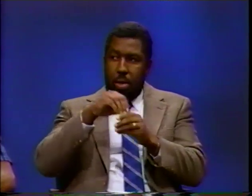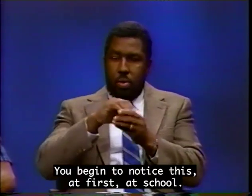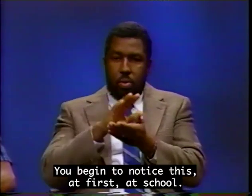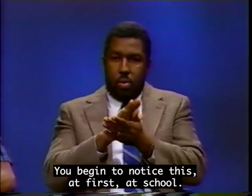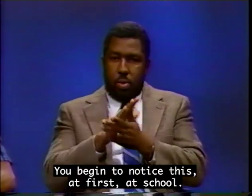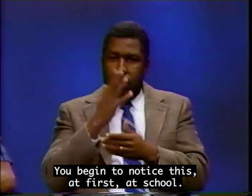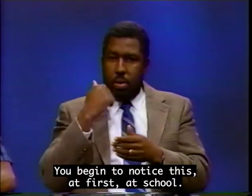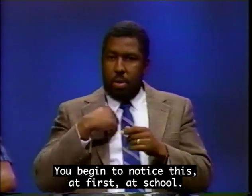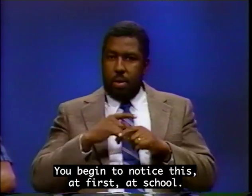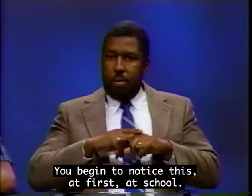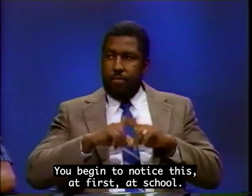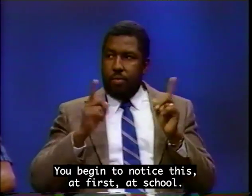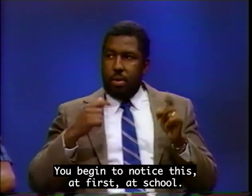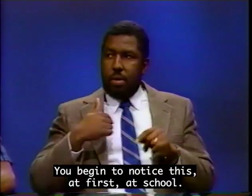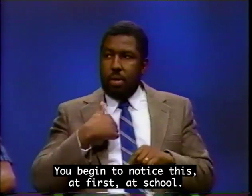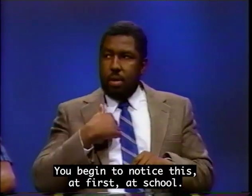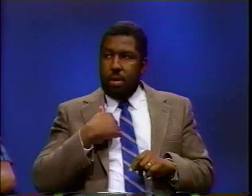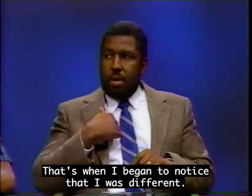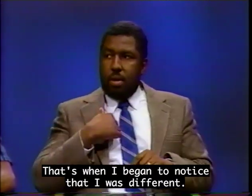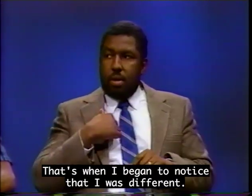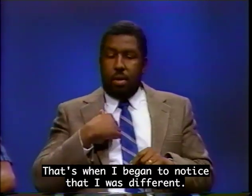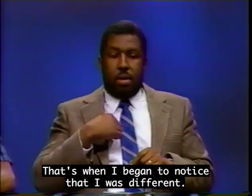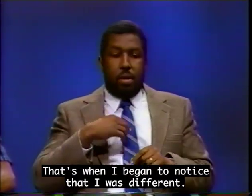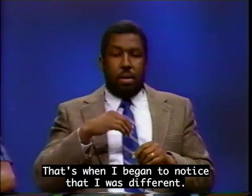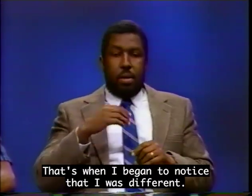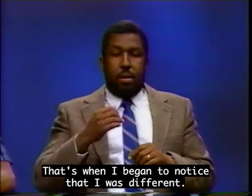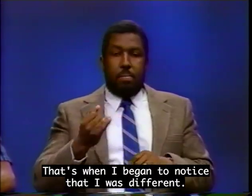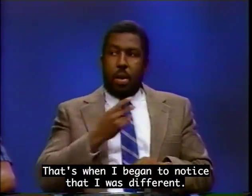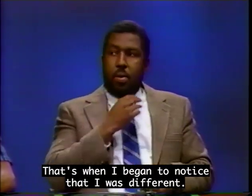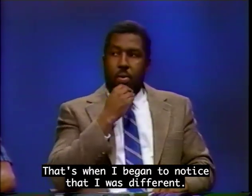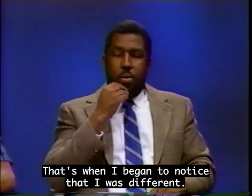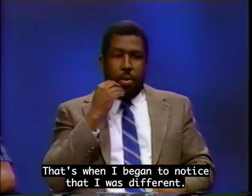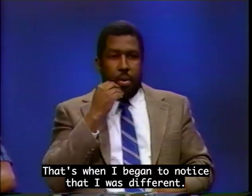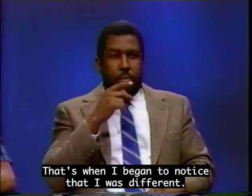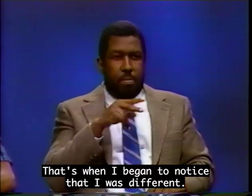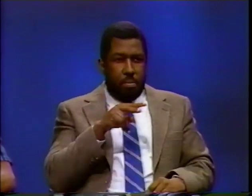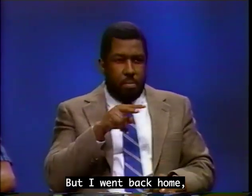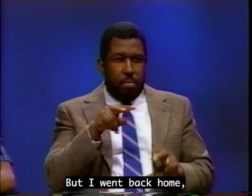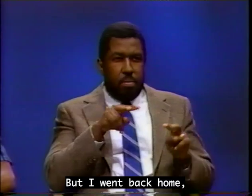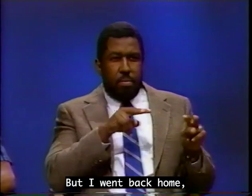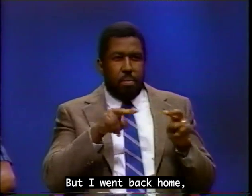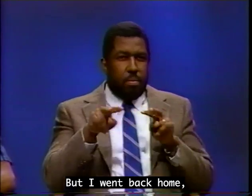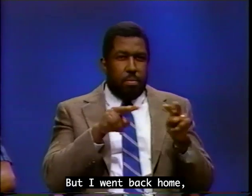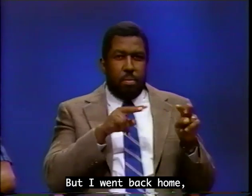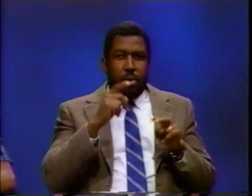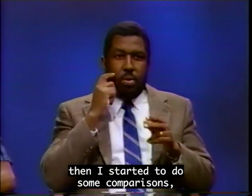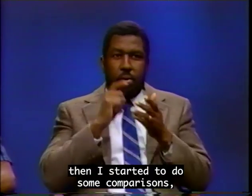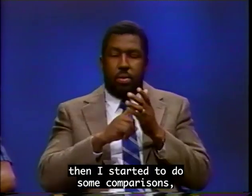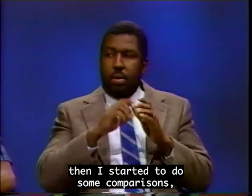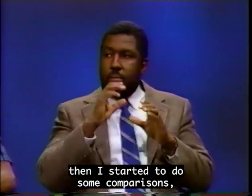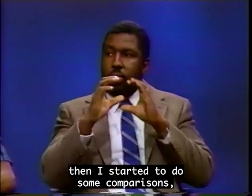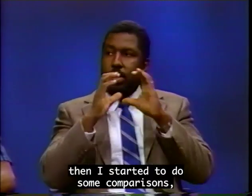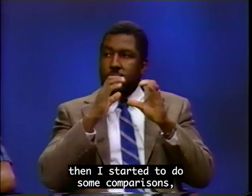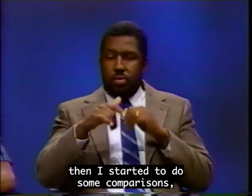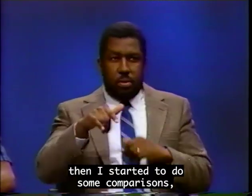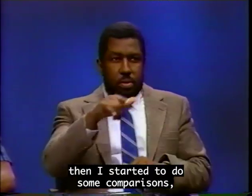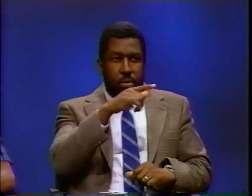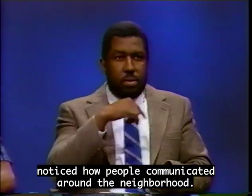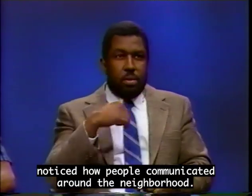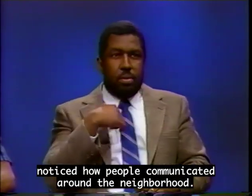You begin to notice this at first in school. That's when I began to notice that I was different. When I went back home, then I started to do some comparisons, noticed